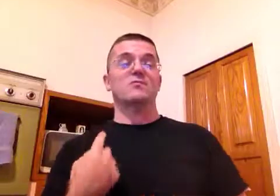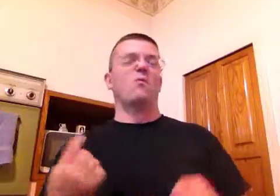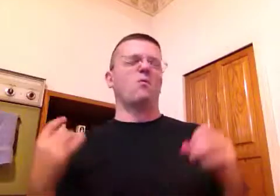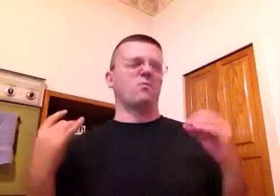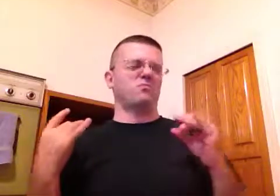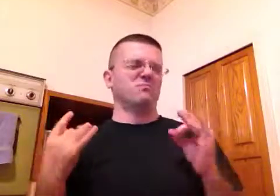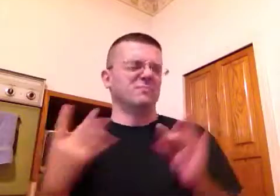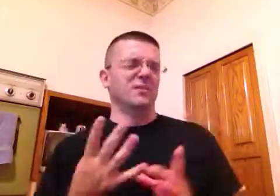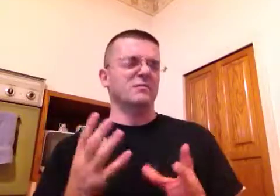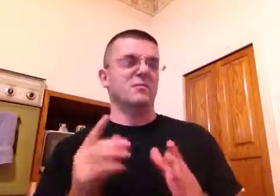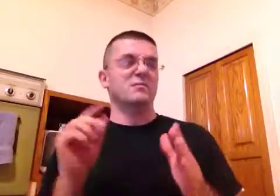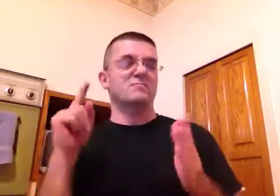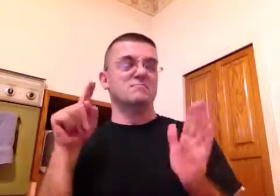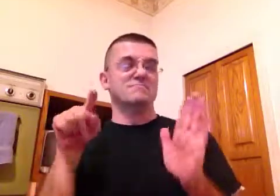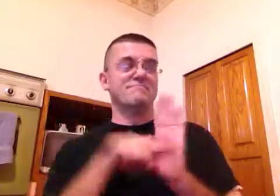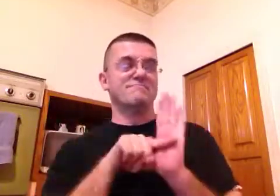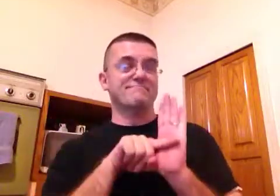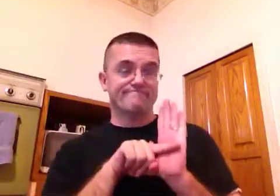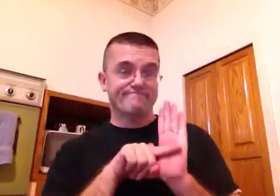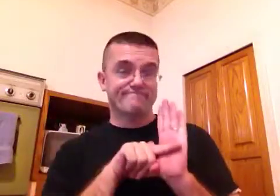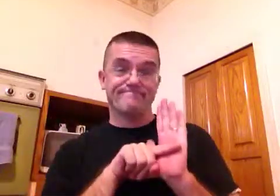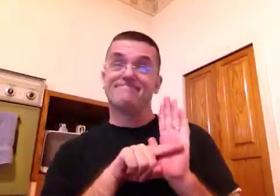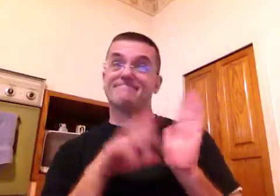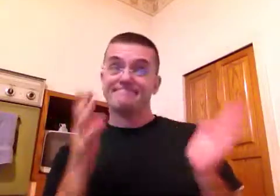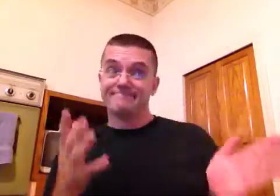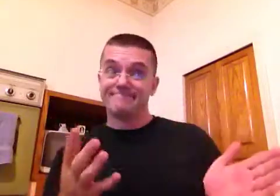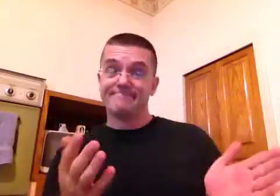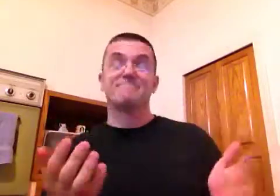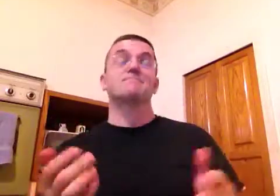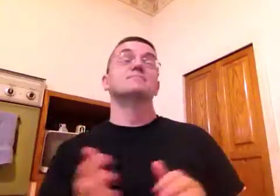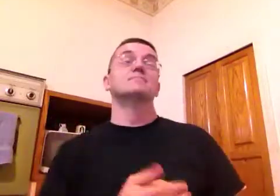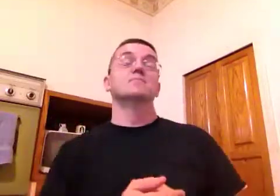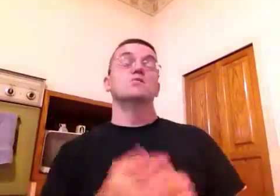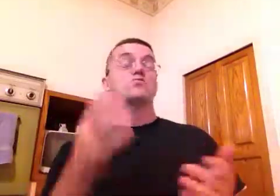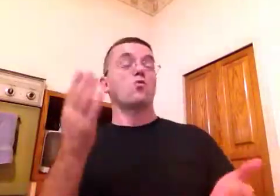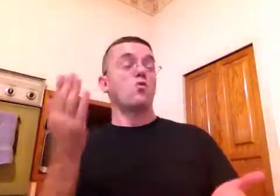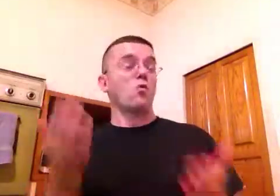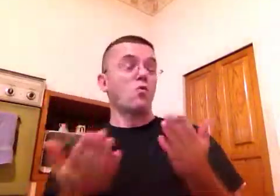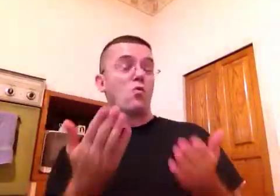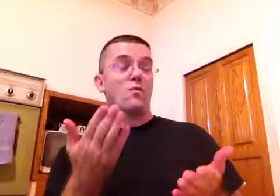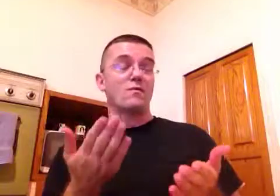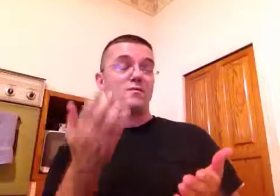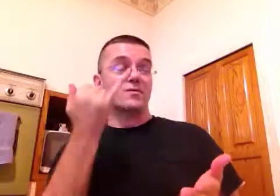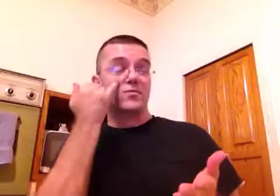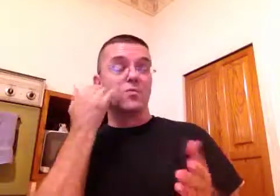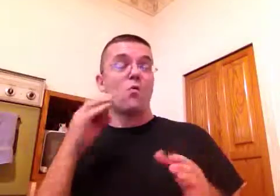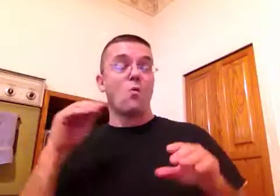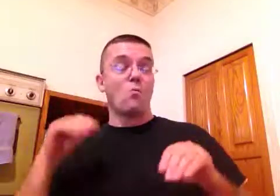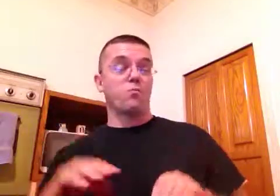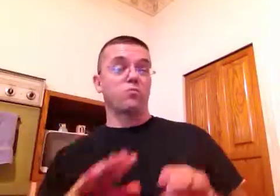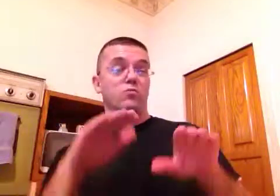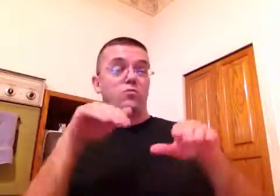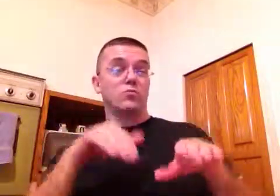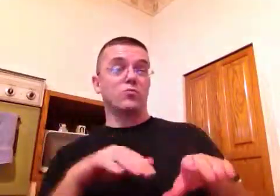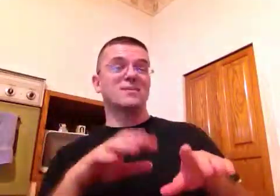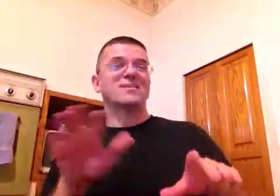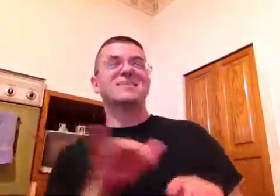money. Okay? So what it amounts to is this. You're riding a bit of a wave. That's a fairly conservative mutual